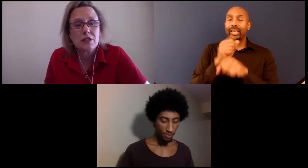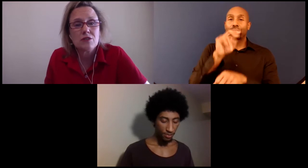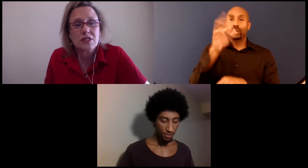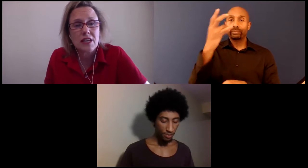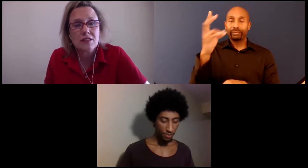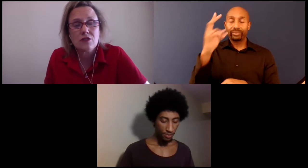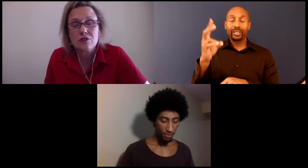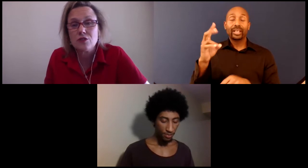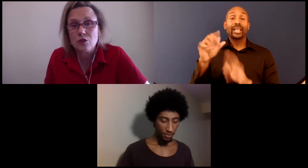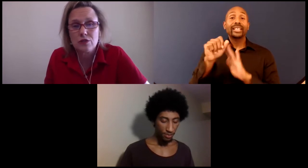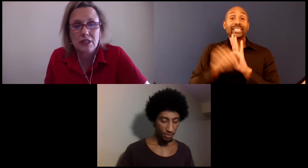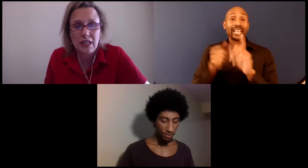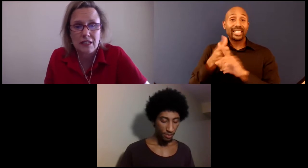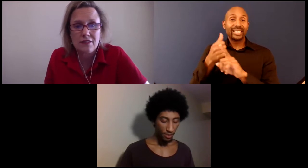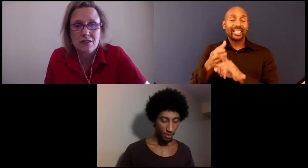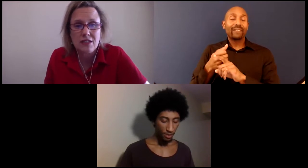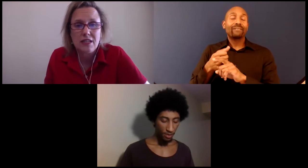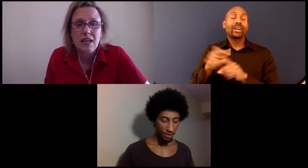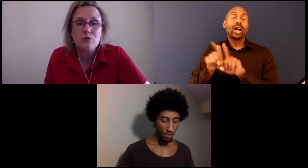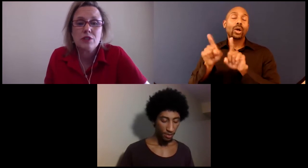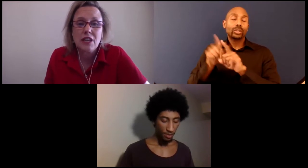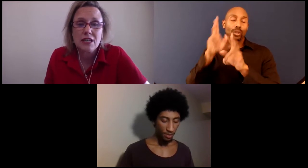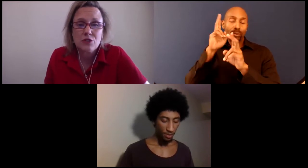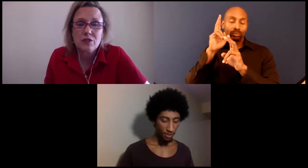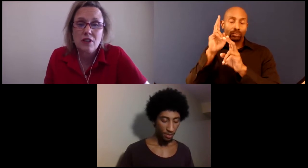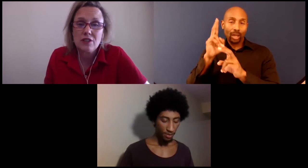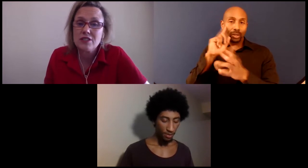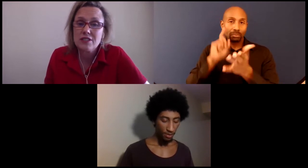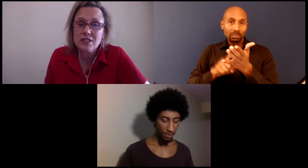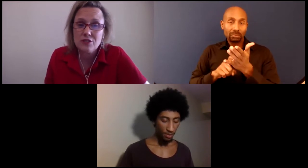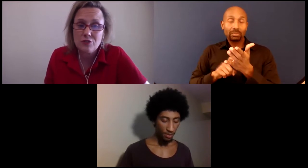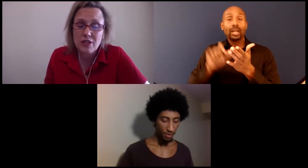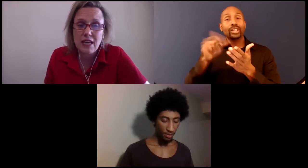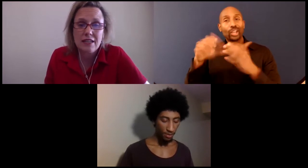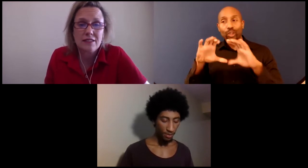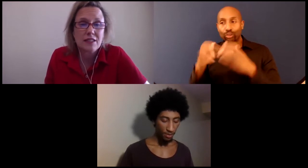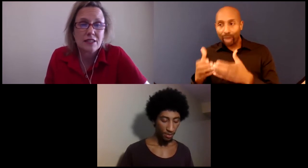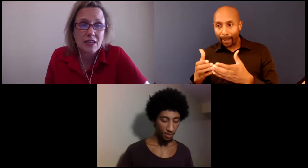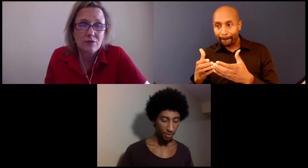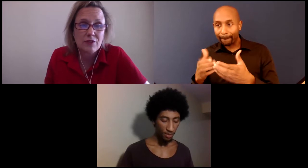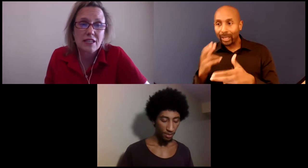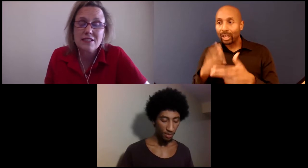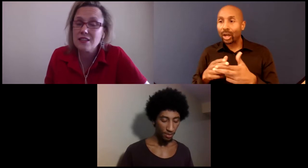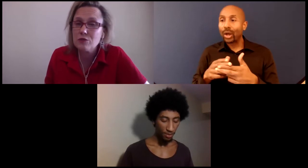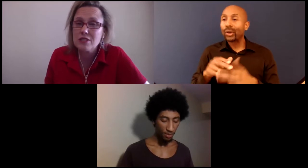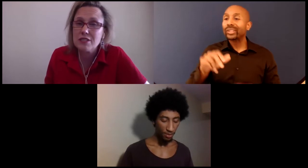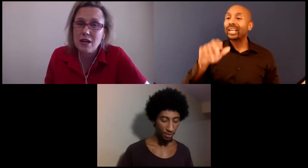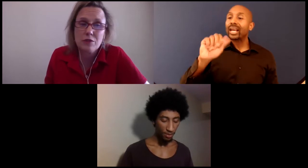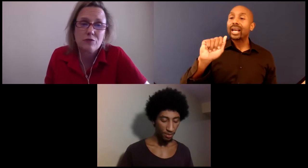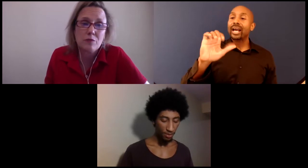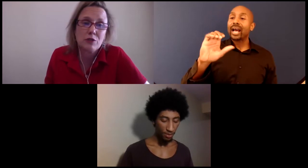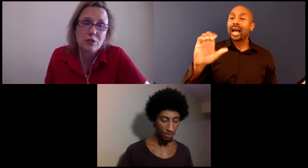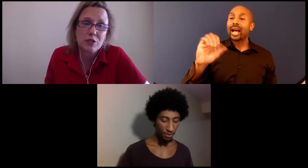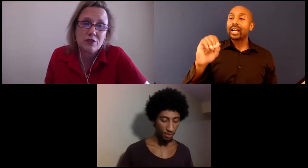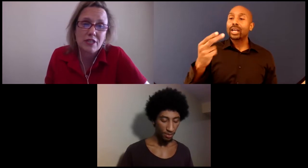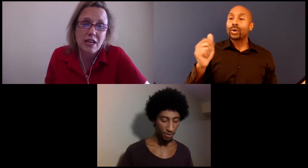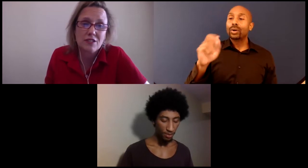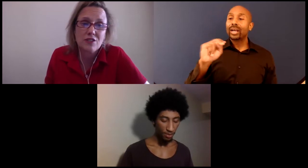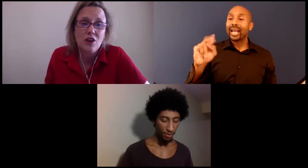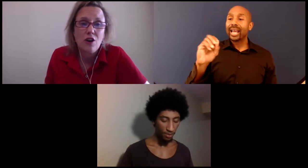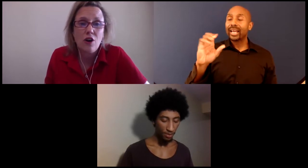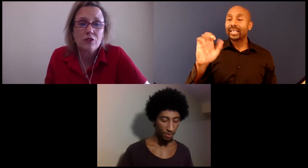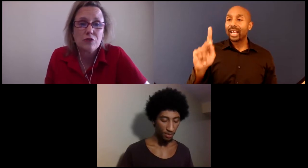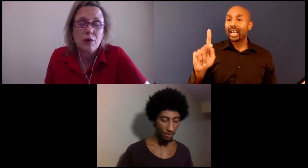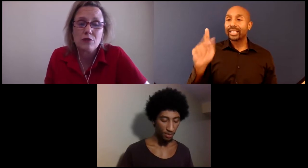the Peale stands on stolen lands, and we would like to acknowledge this history and give thanks that it was adapted from an original